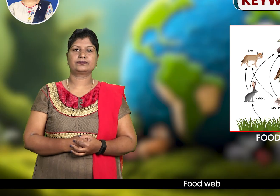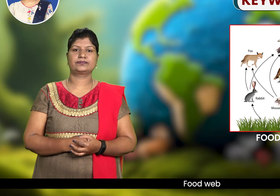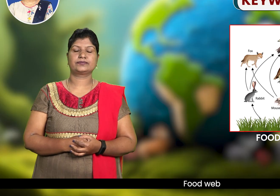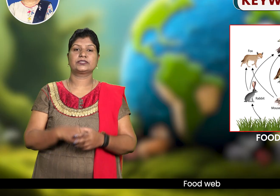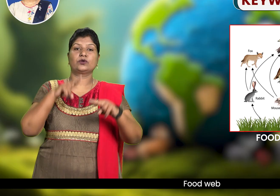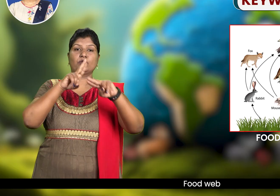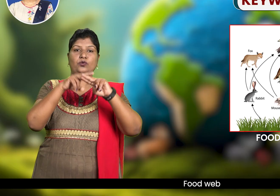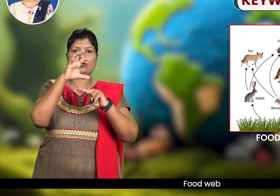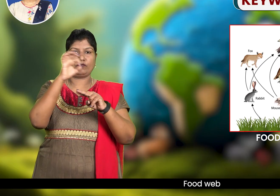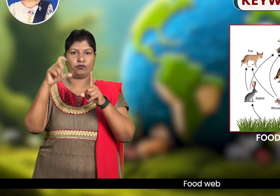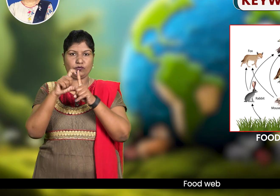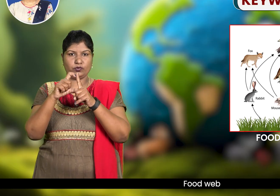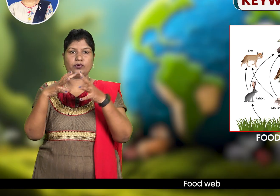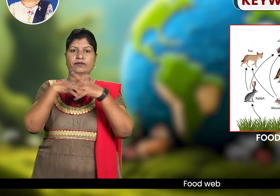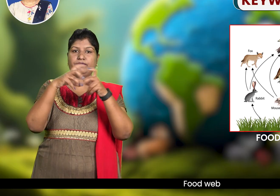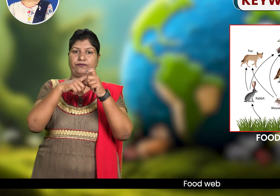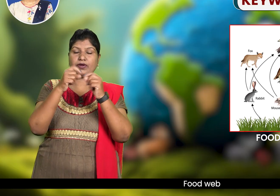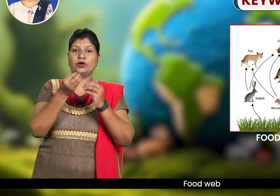food web,